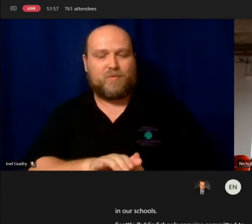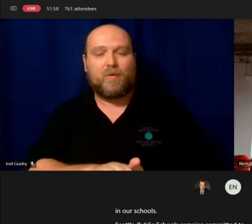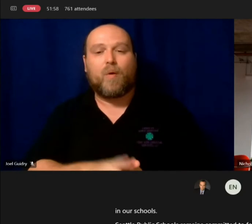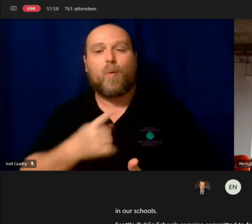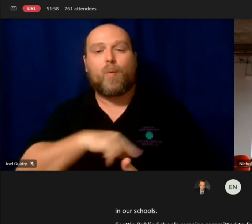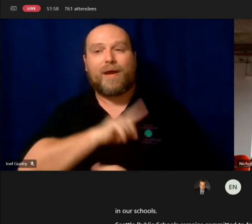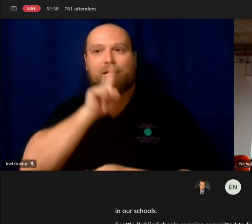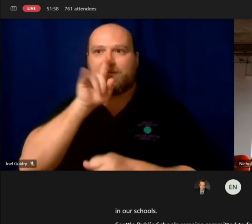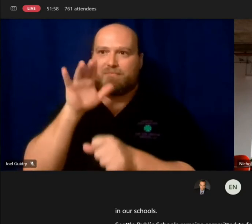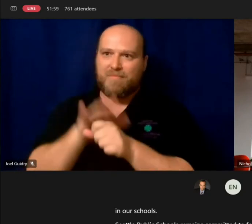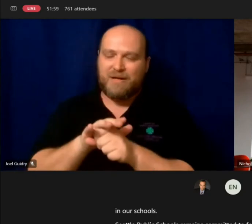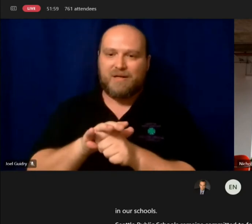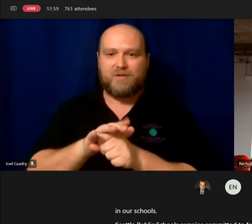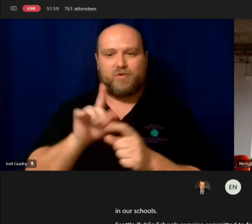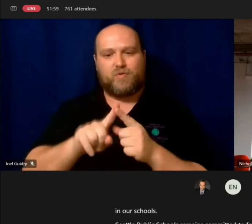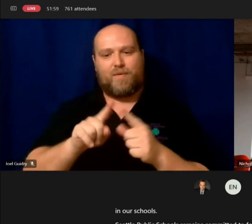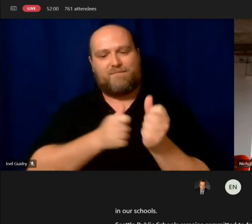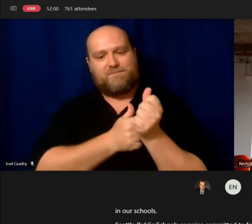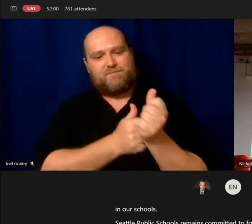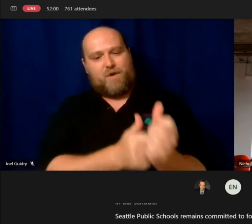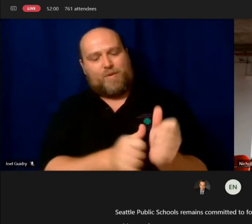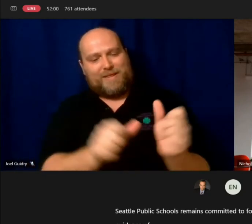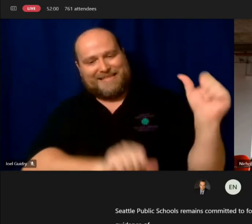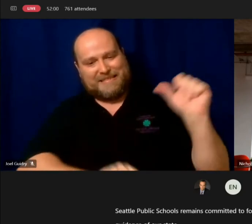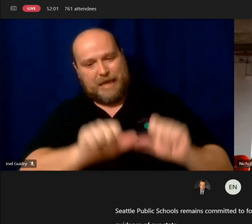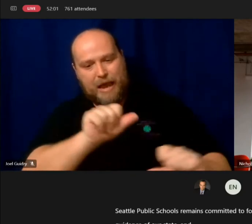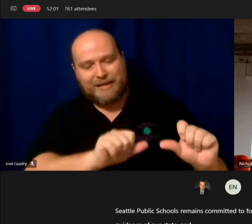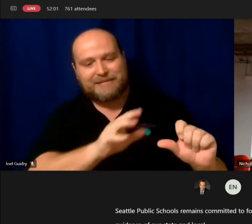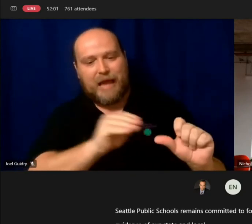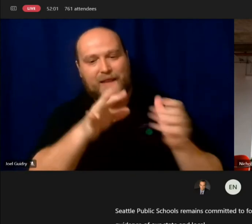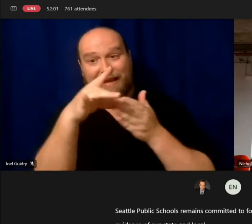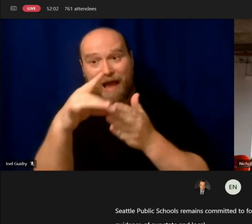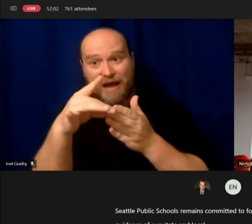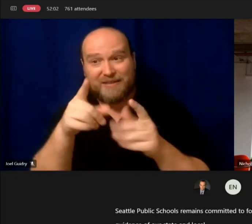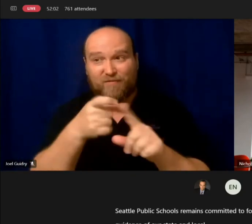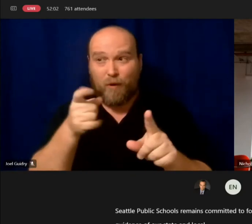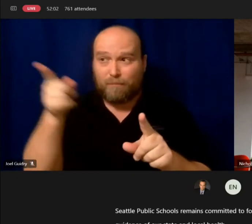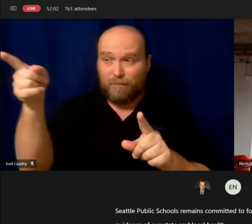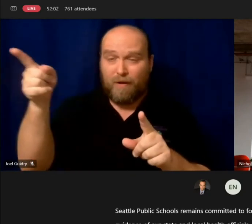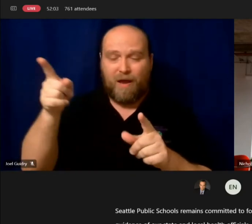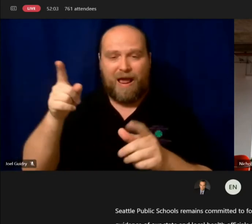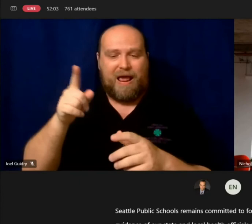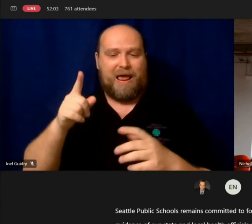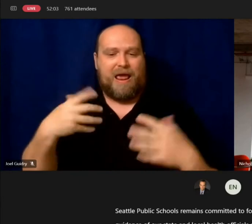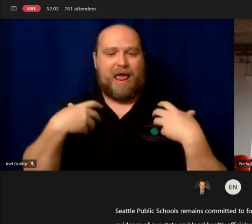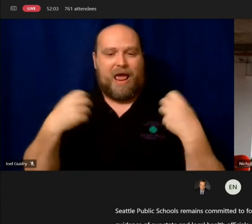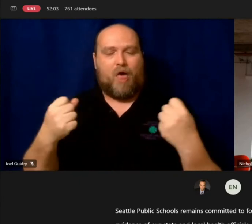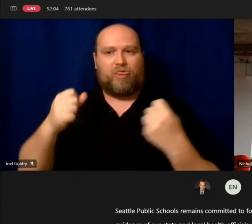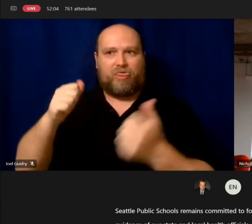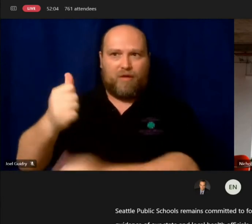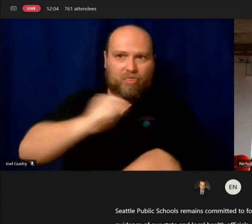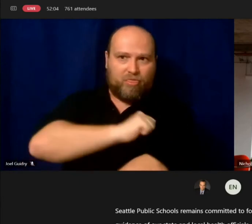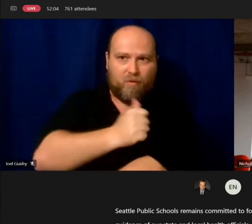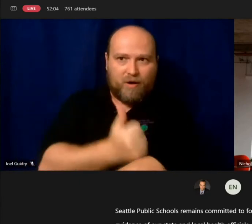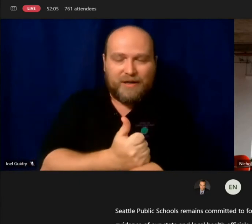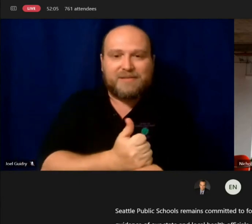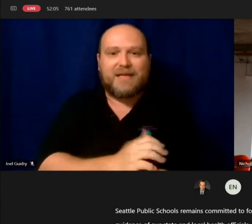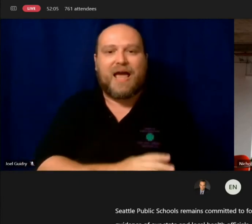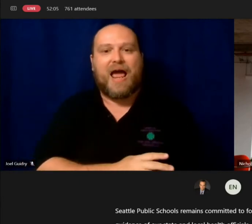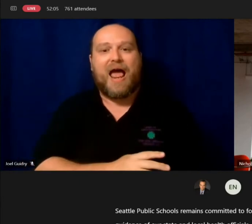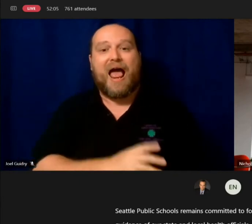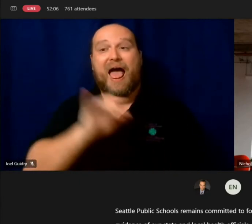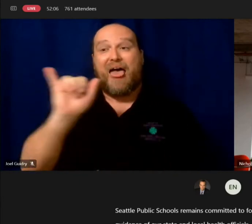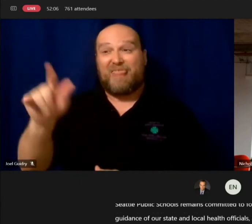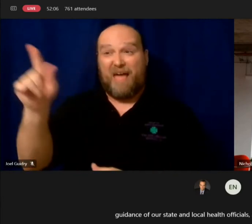the guidance of our state and local health officials, and we are positioned to adjust with the evolution of this guidance throughout the